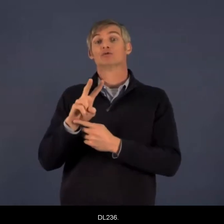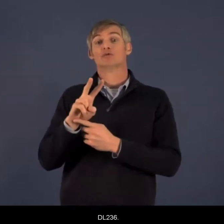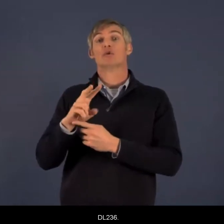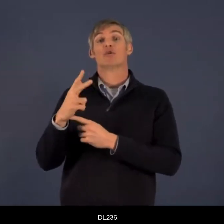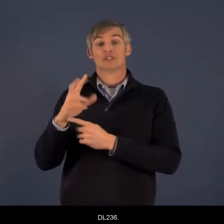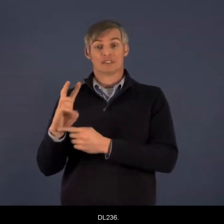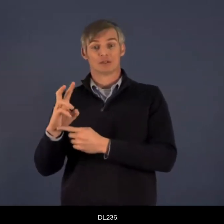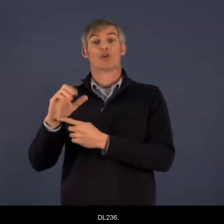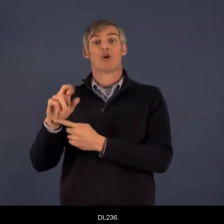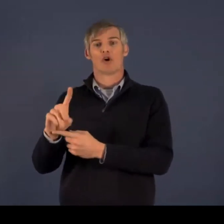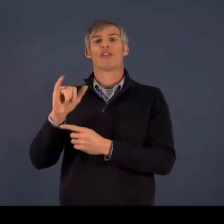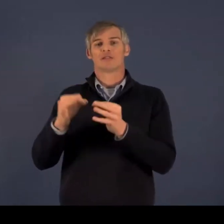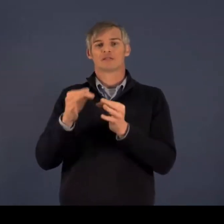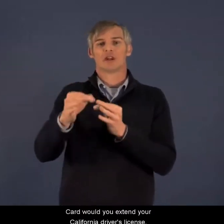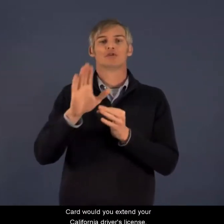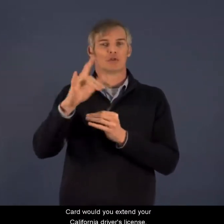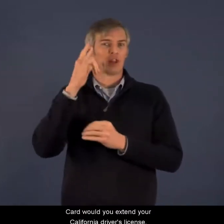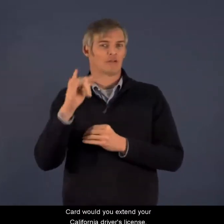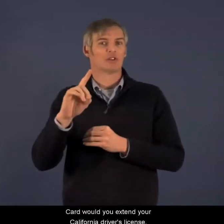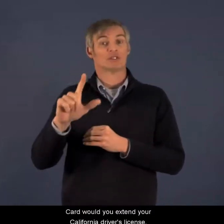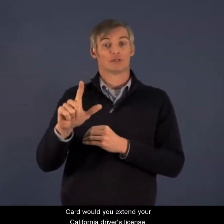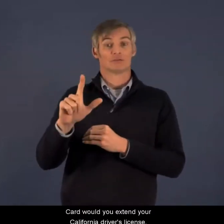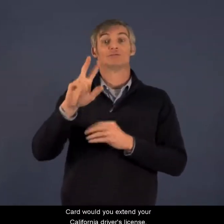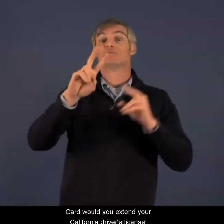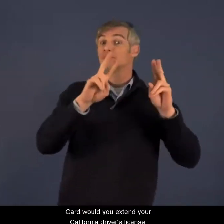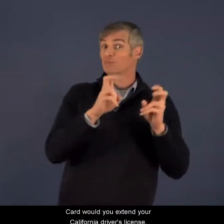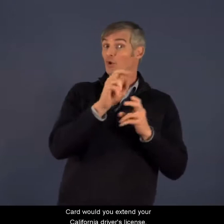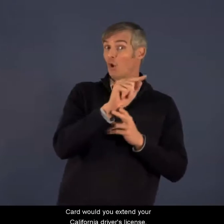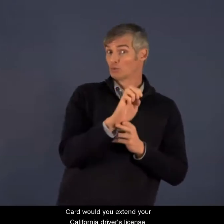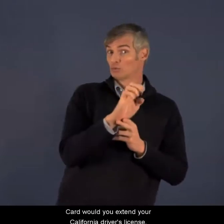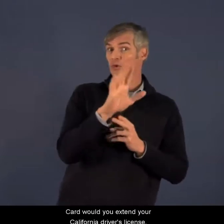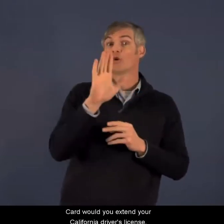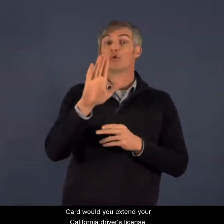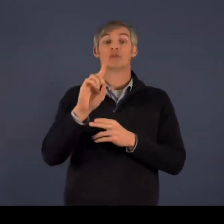DL 236 card, which extends your California driver's license.